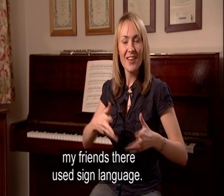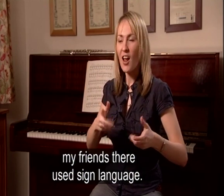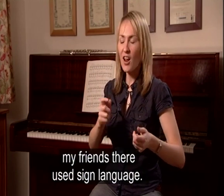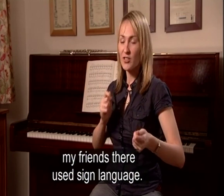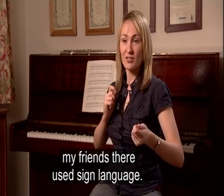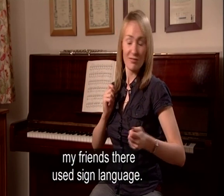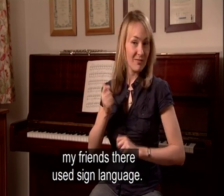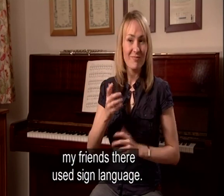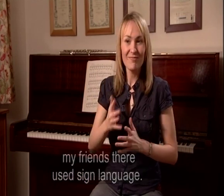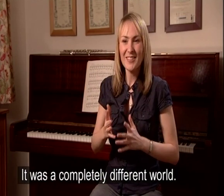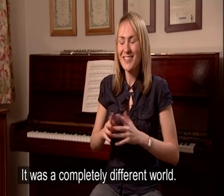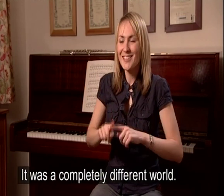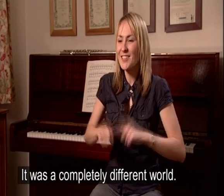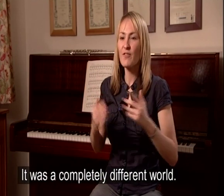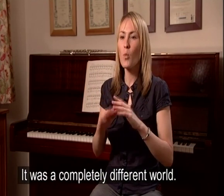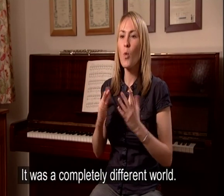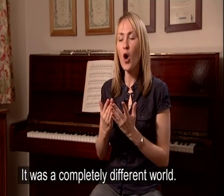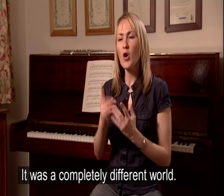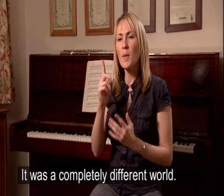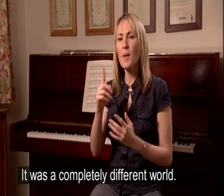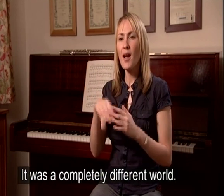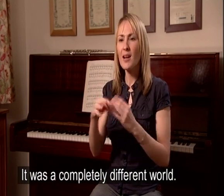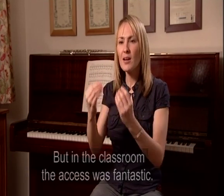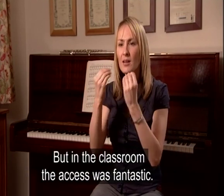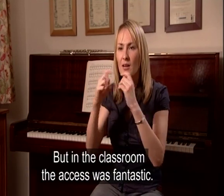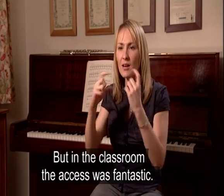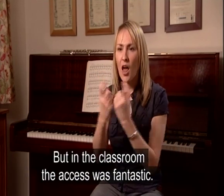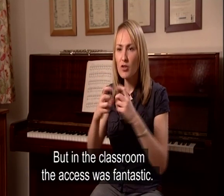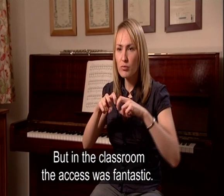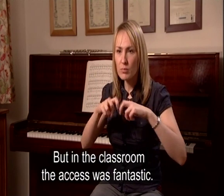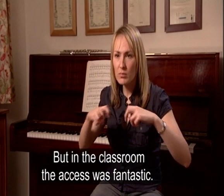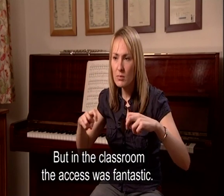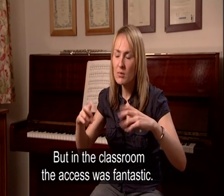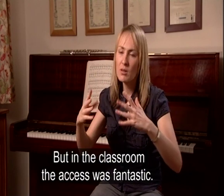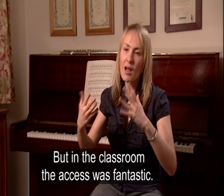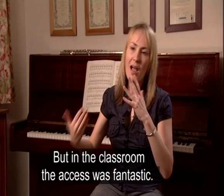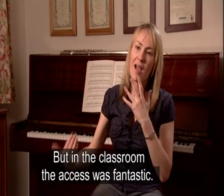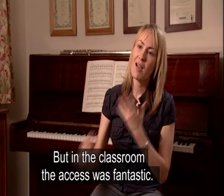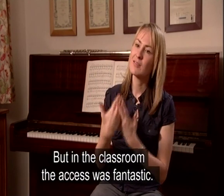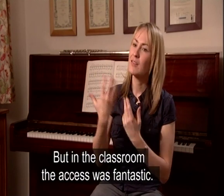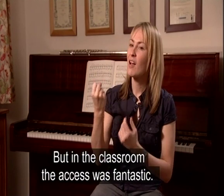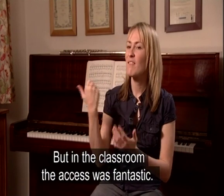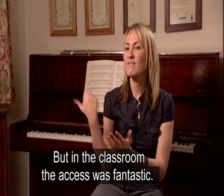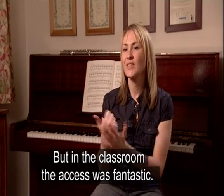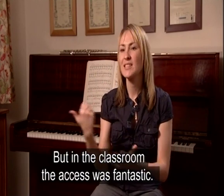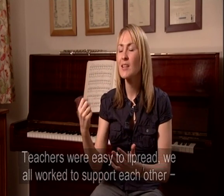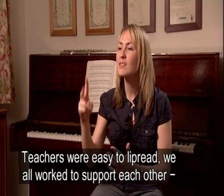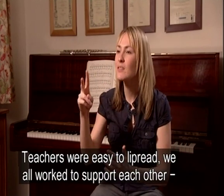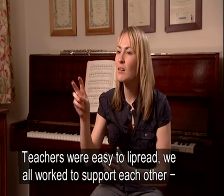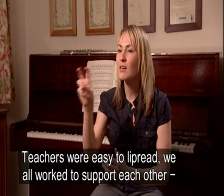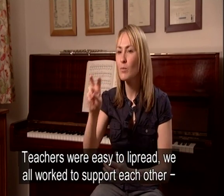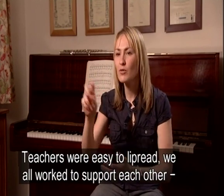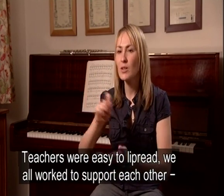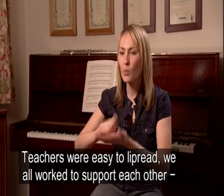friends there knew sign language. It was a completely different world, but in the classroom, the atmosphere was